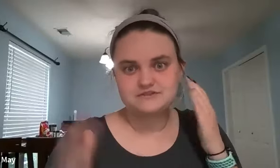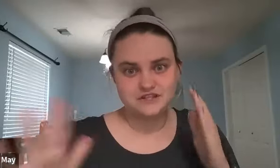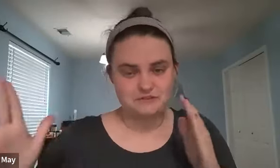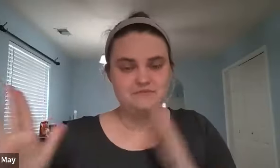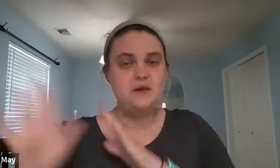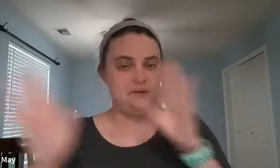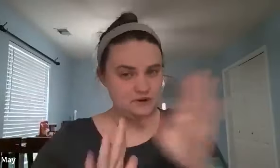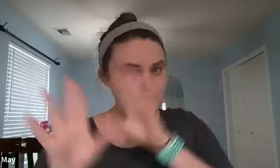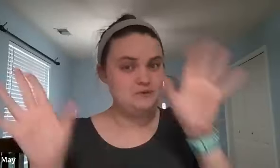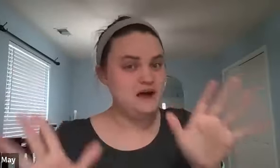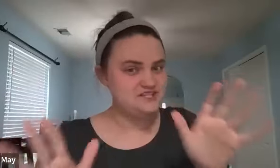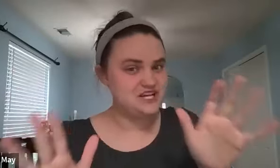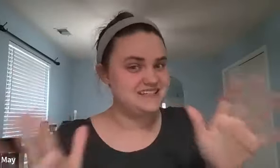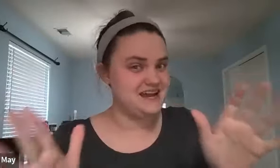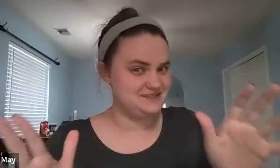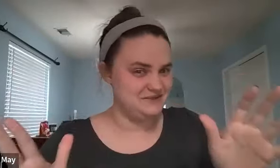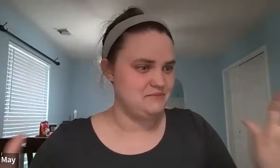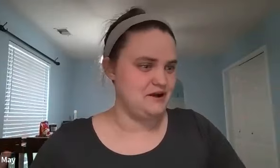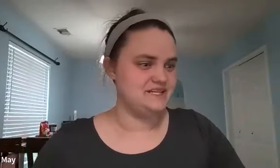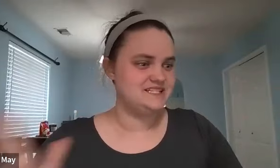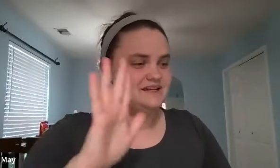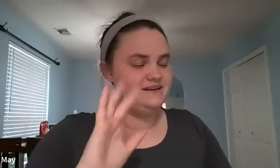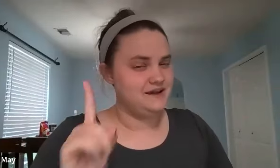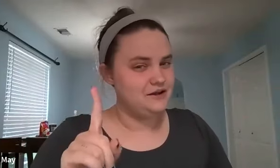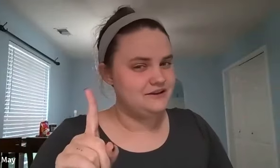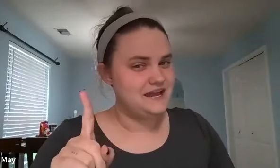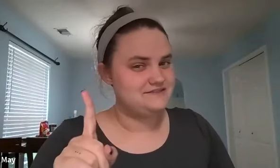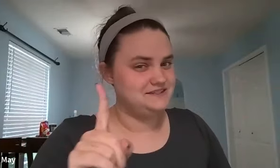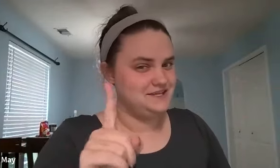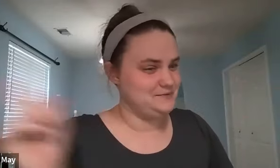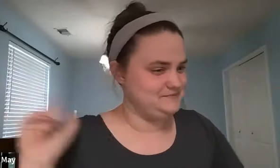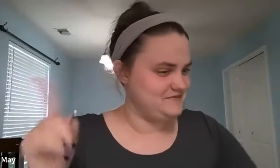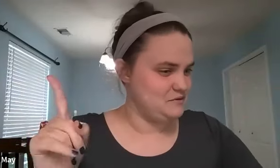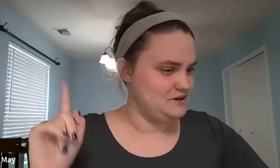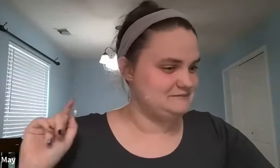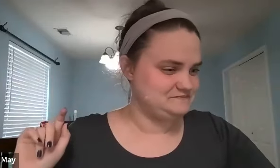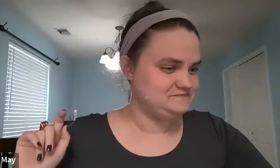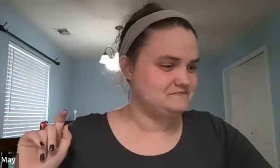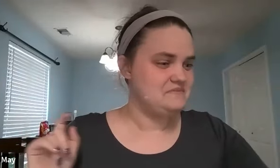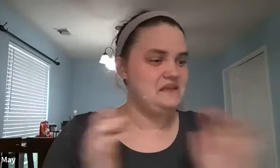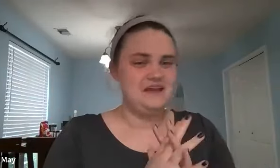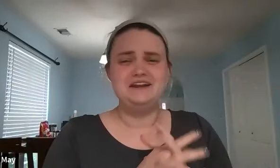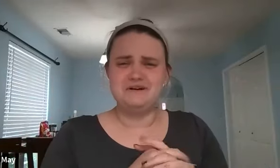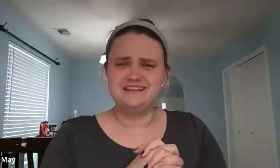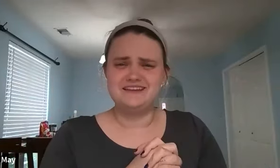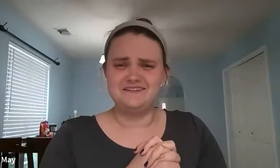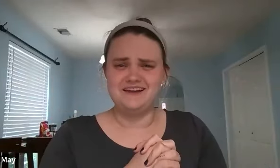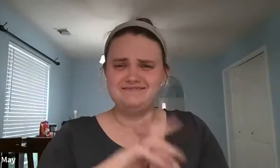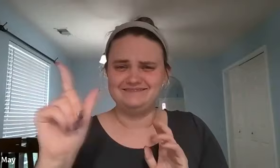So you will have a chance to ask me, I promise. Not all are going to have signs though. Fair warning. I know I said that a lot.